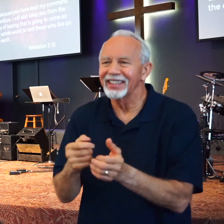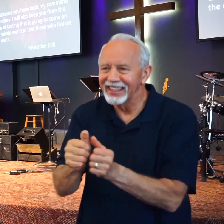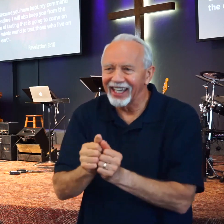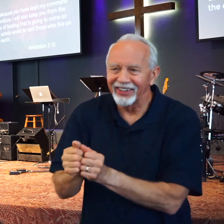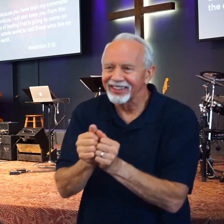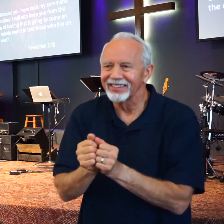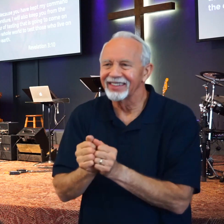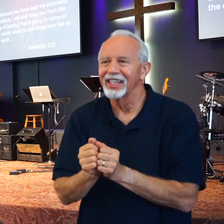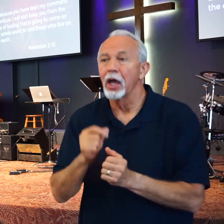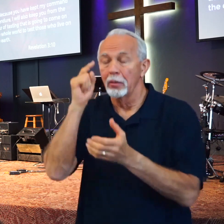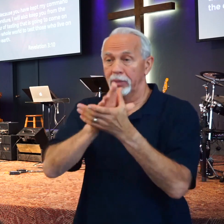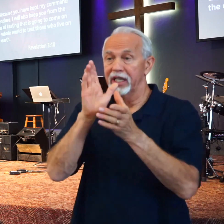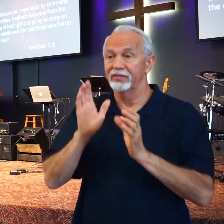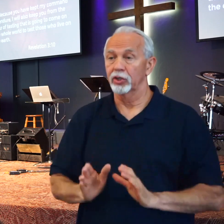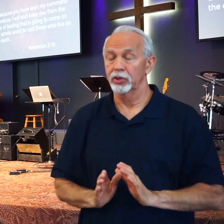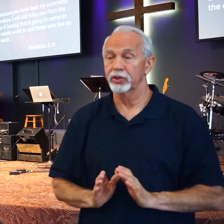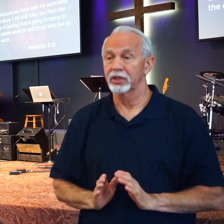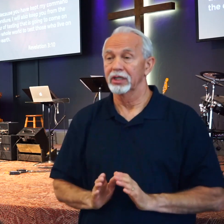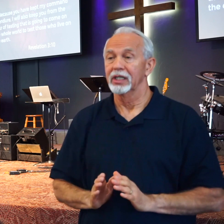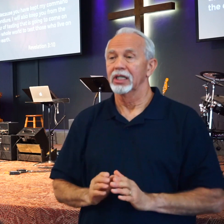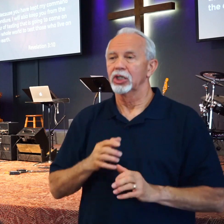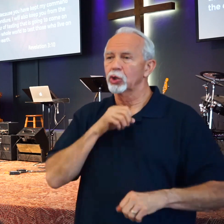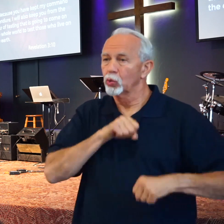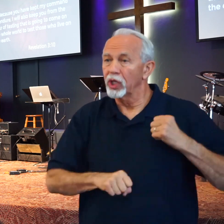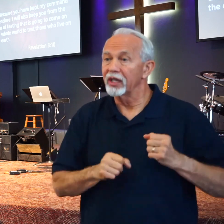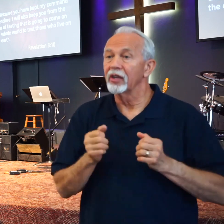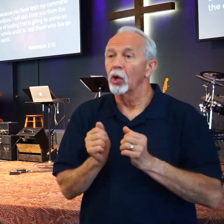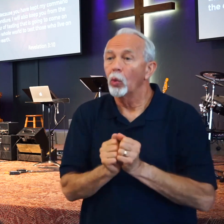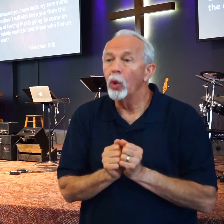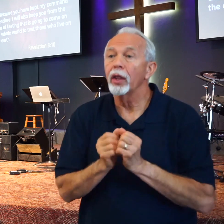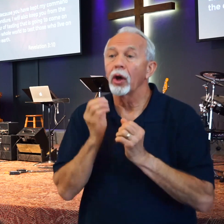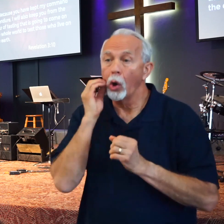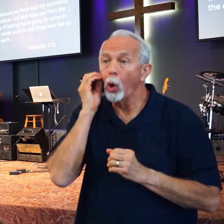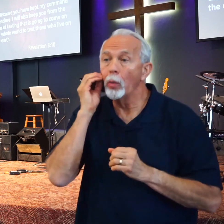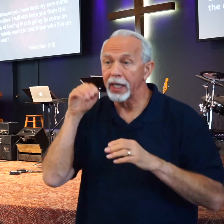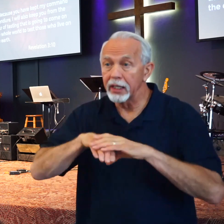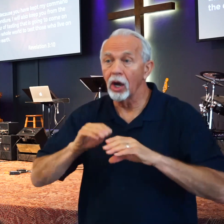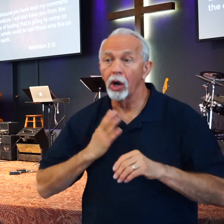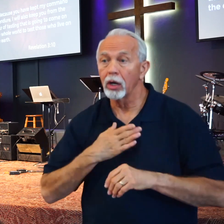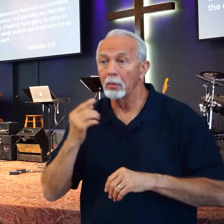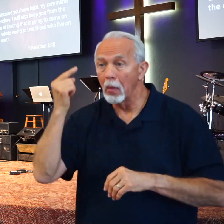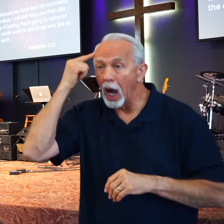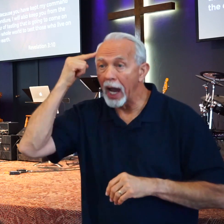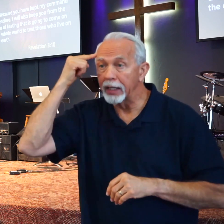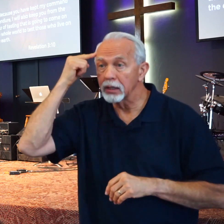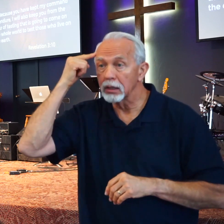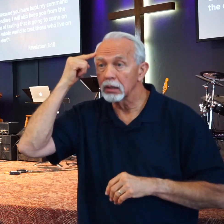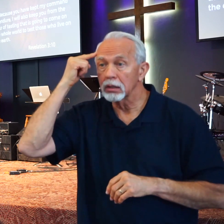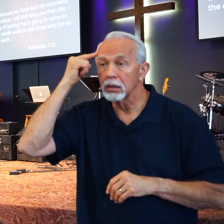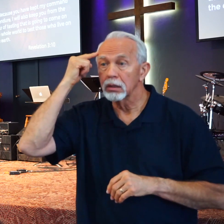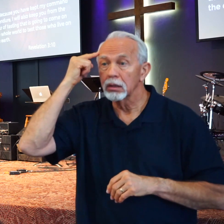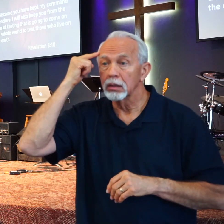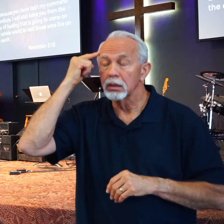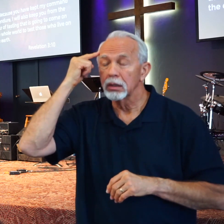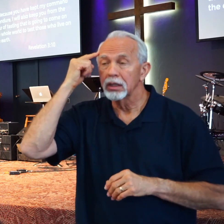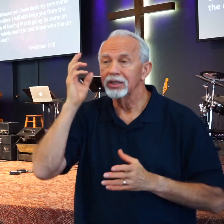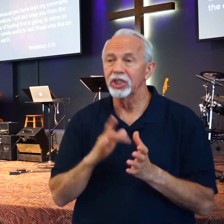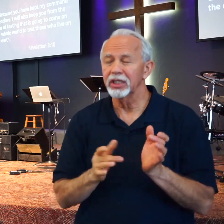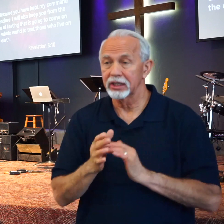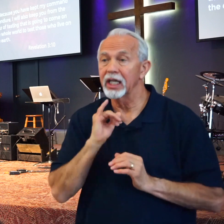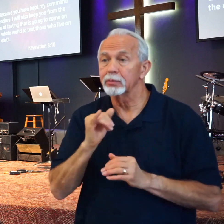point is, believers grieve with home in our mind's eye. Jesus